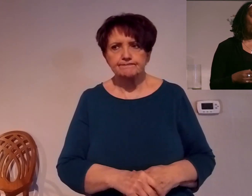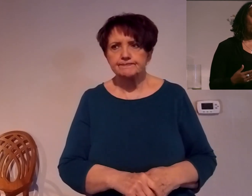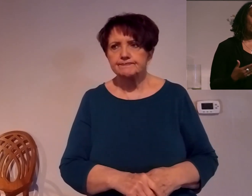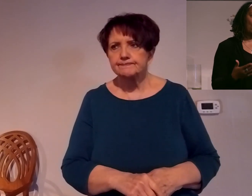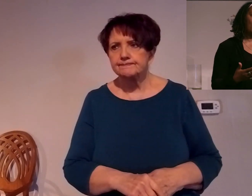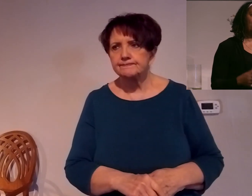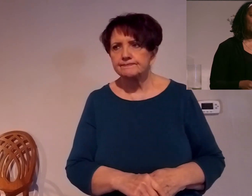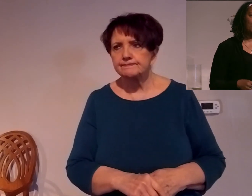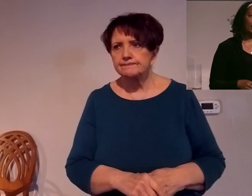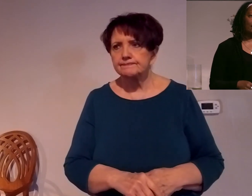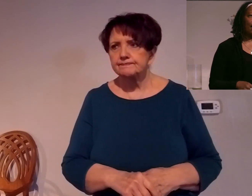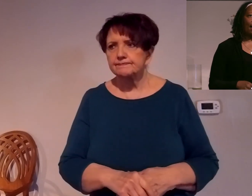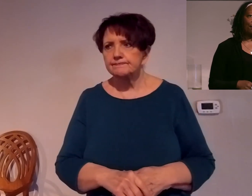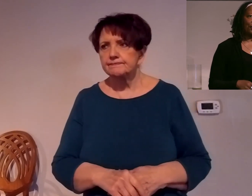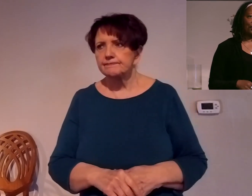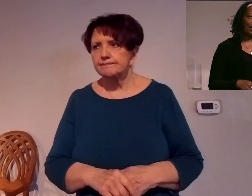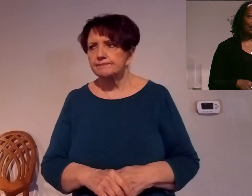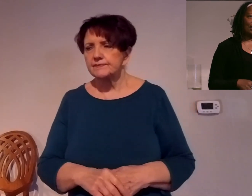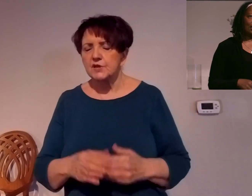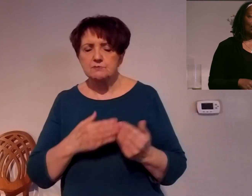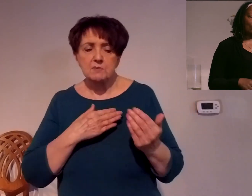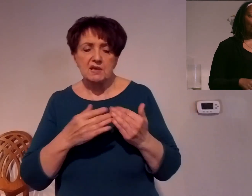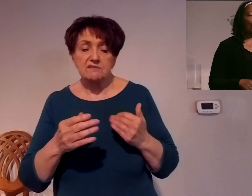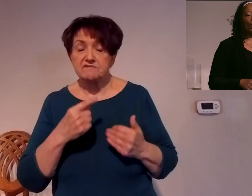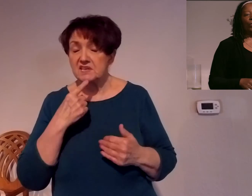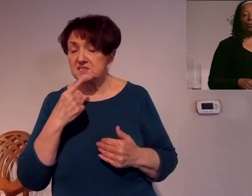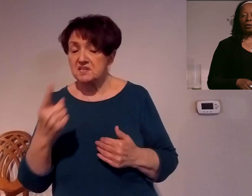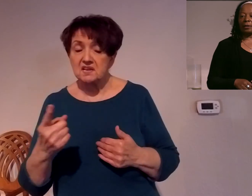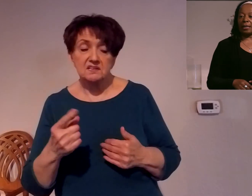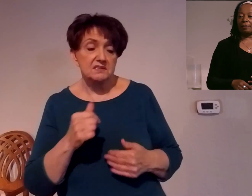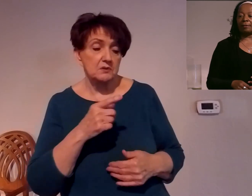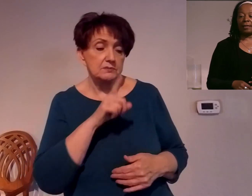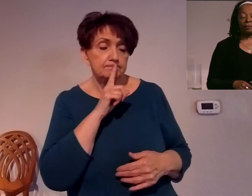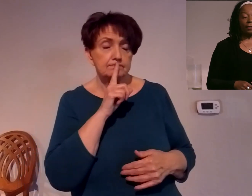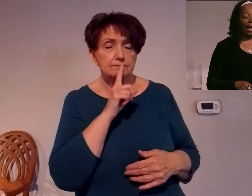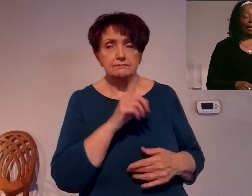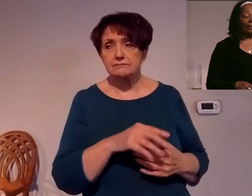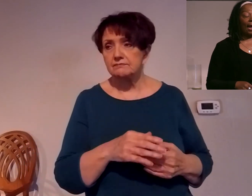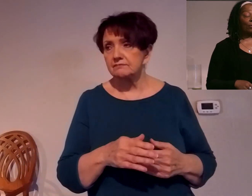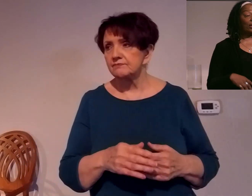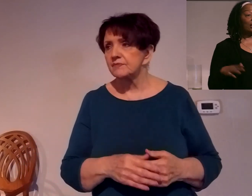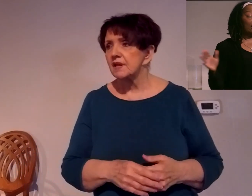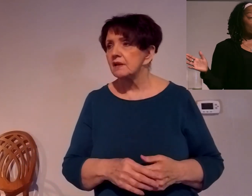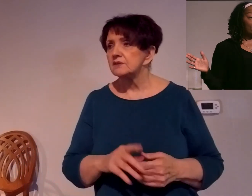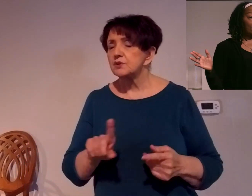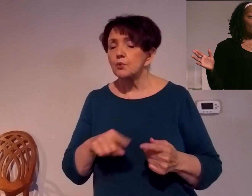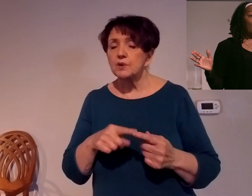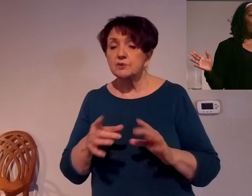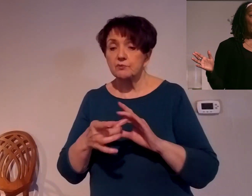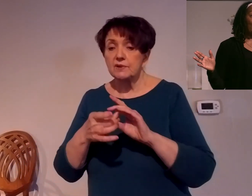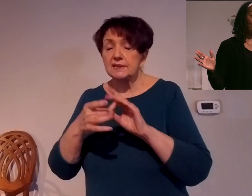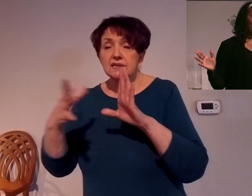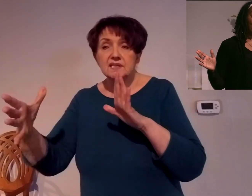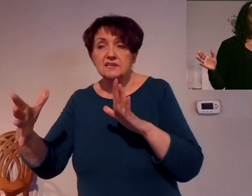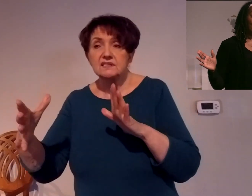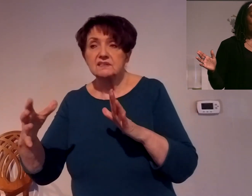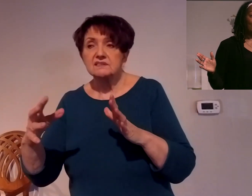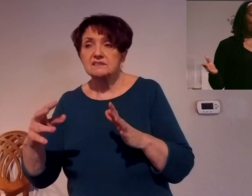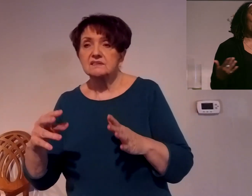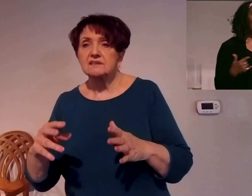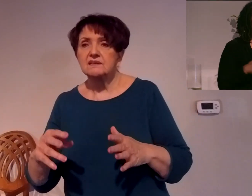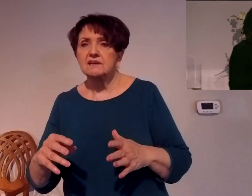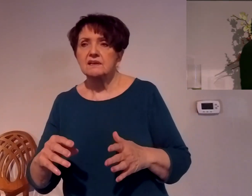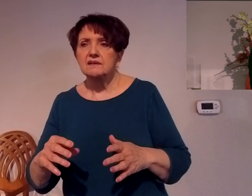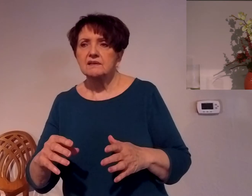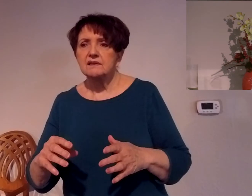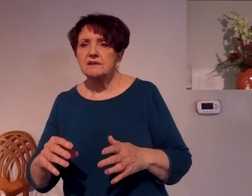don't verbally articulate the opposite. So when we release, it's not I release and then